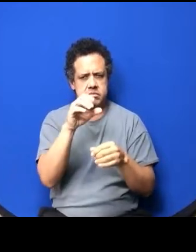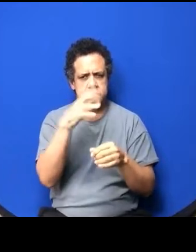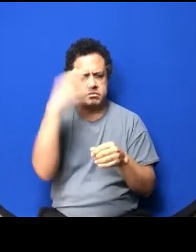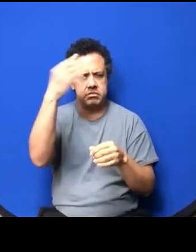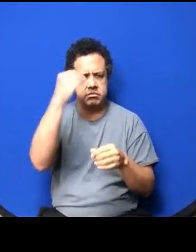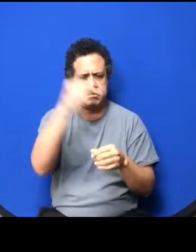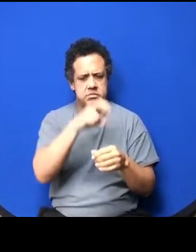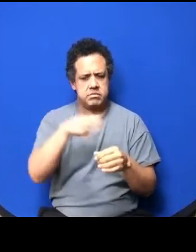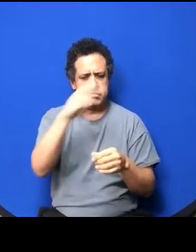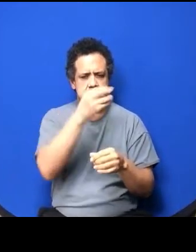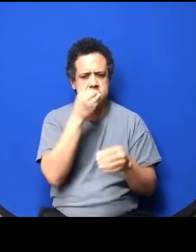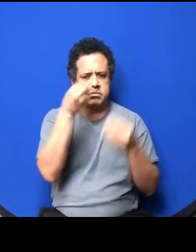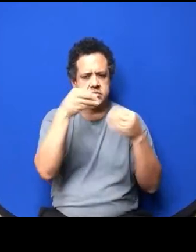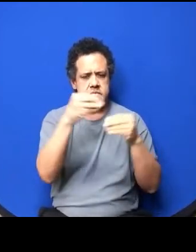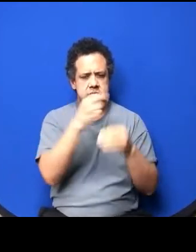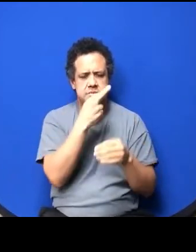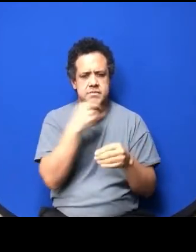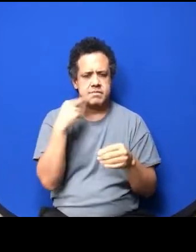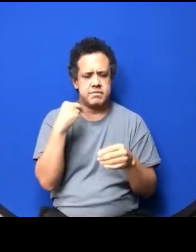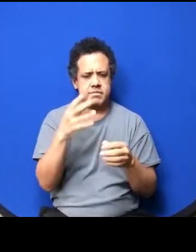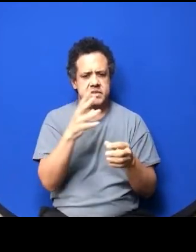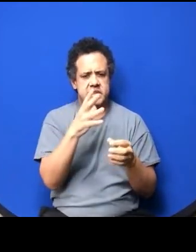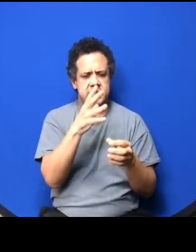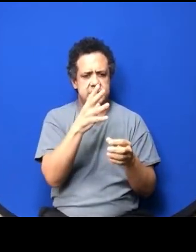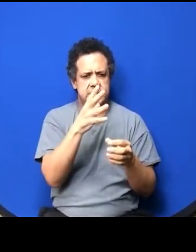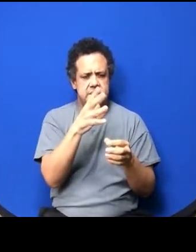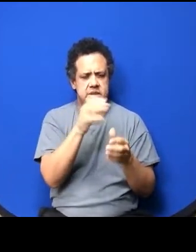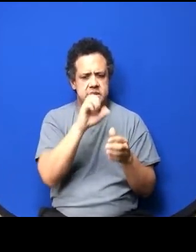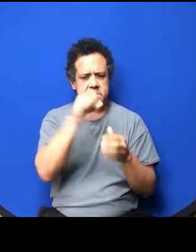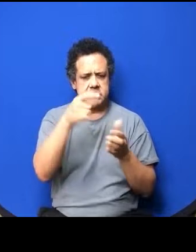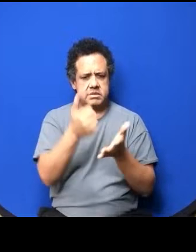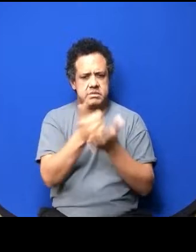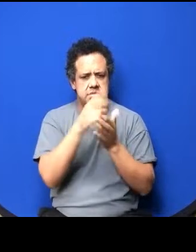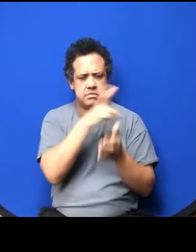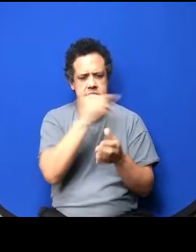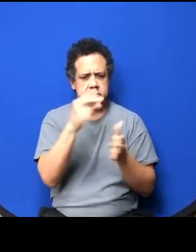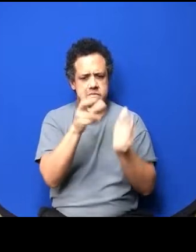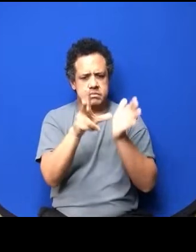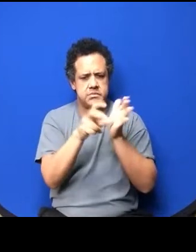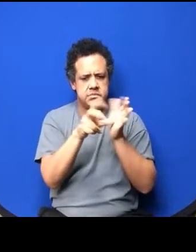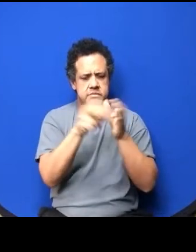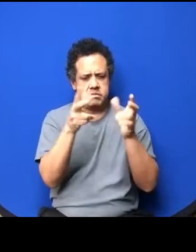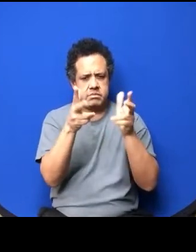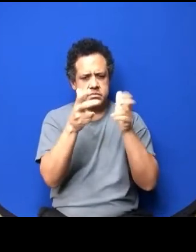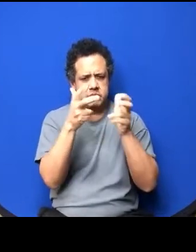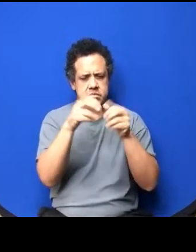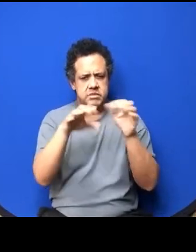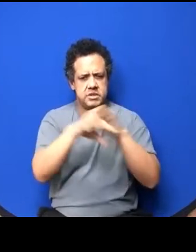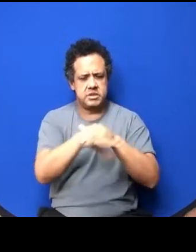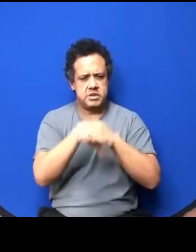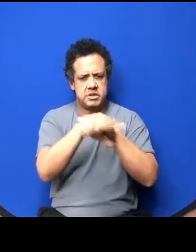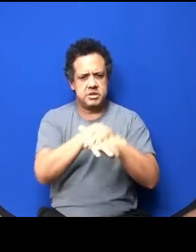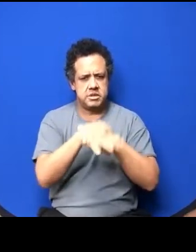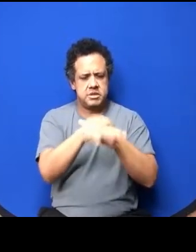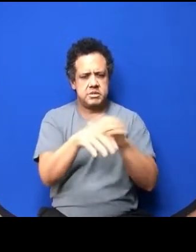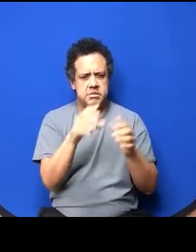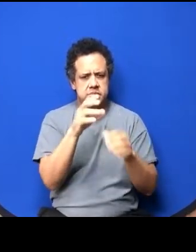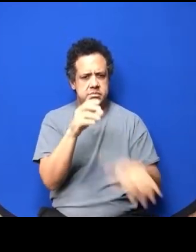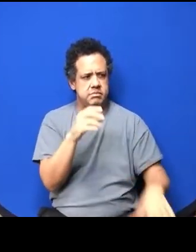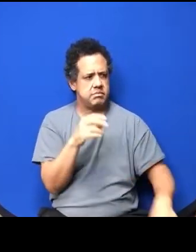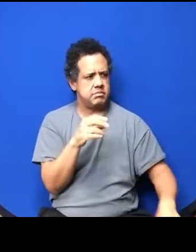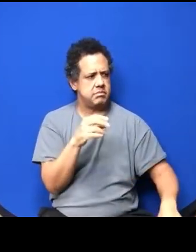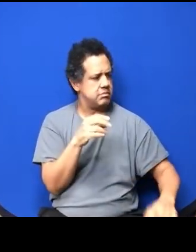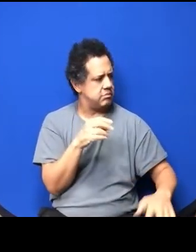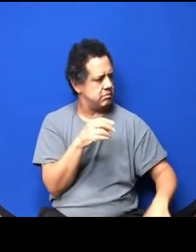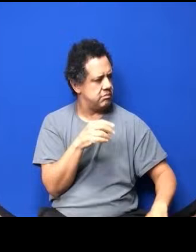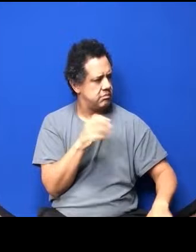4 hours, which was okay. But then when I need to go out to restaurants or grocery shopping or have help with other things